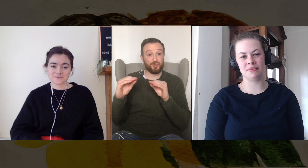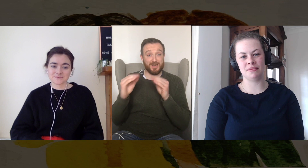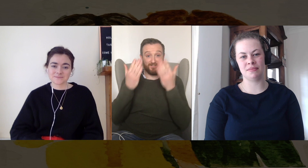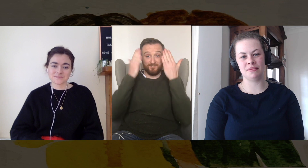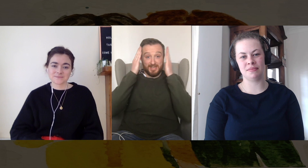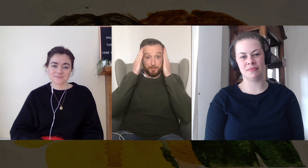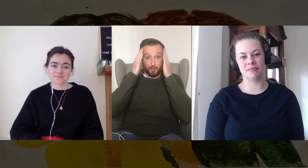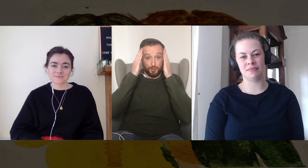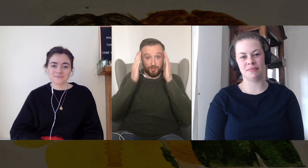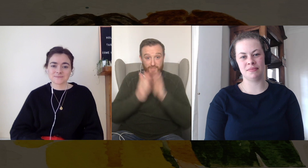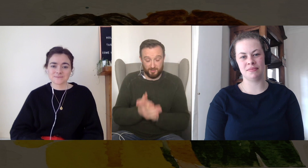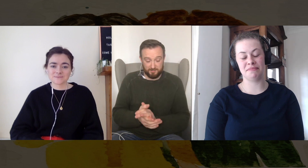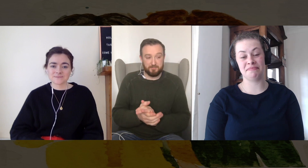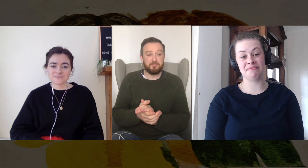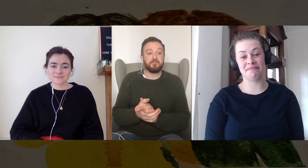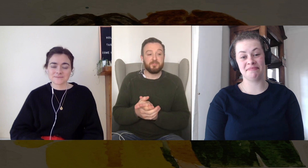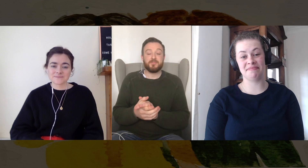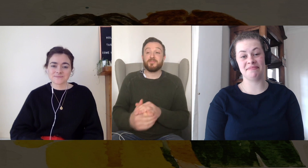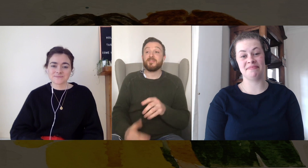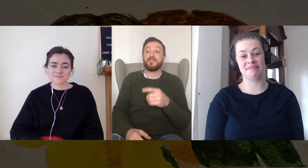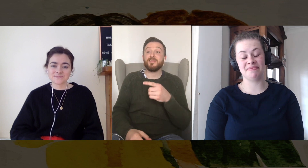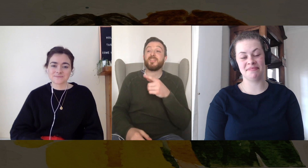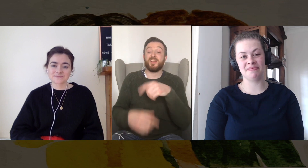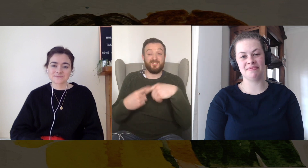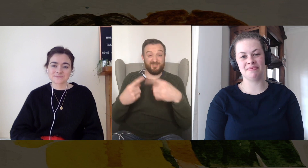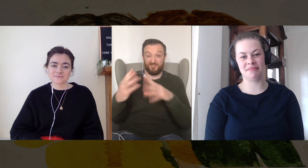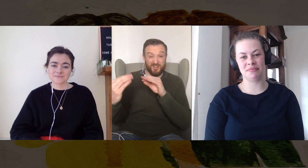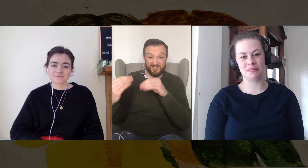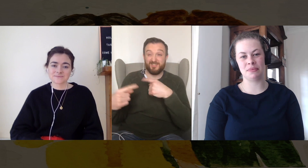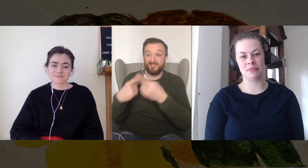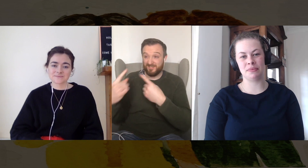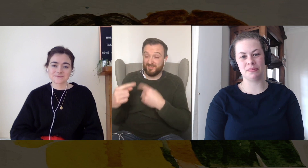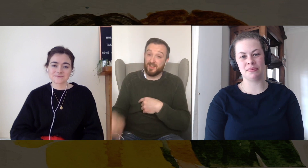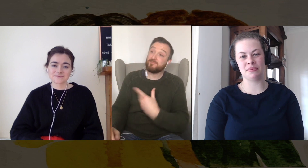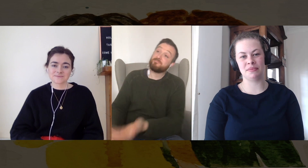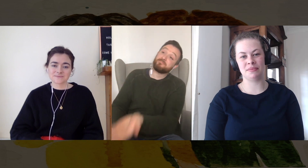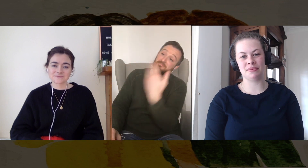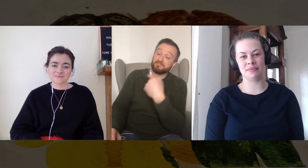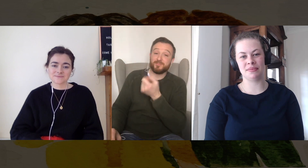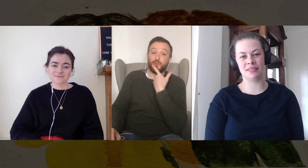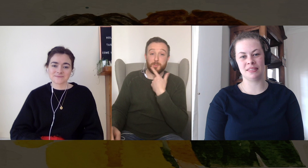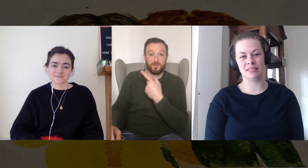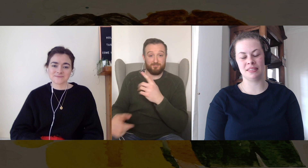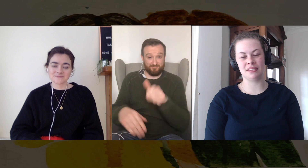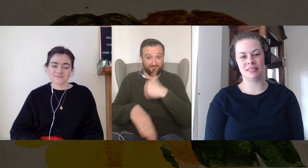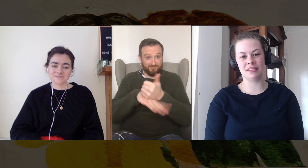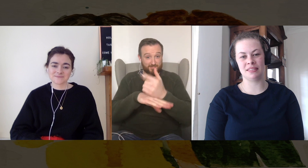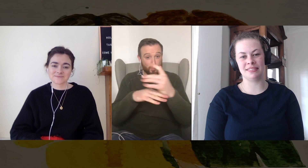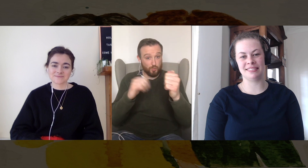Phil is just one of the nicest humans I've ever met in my life, and